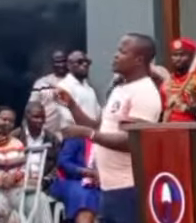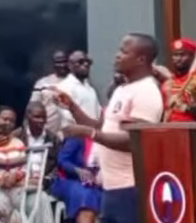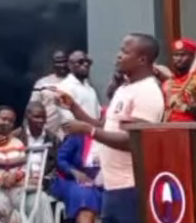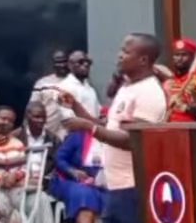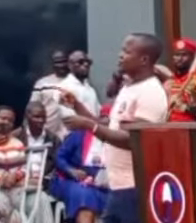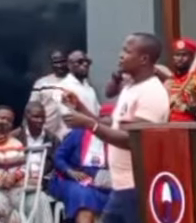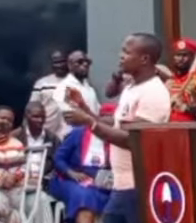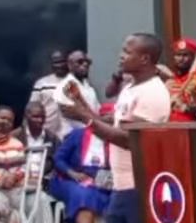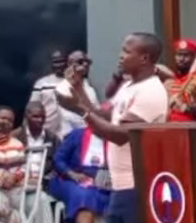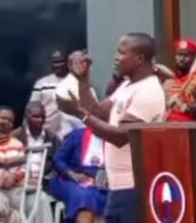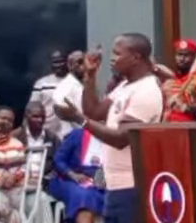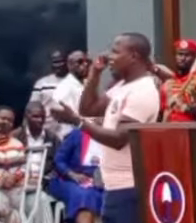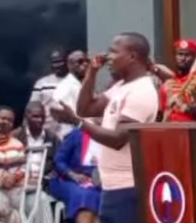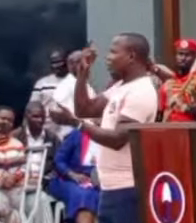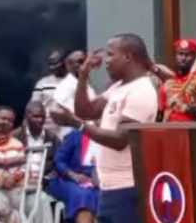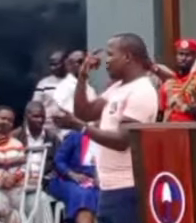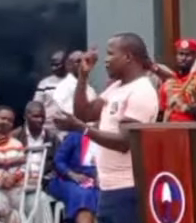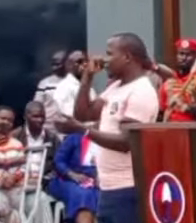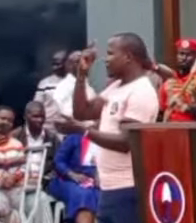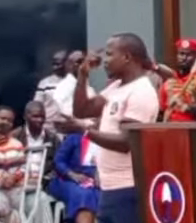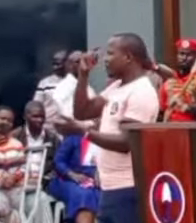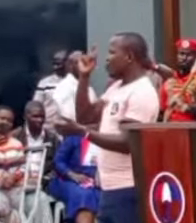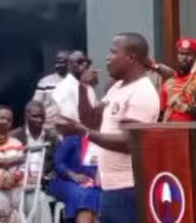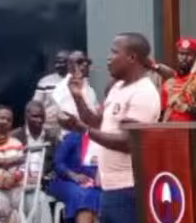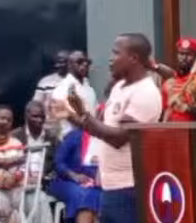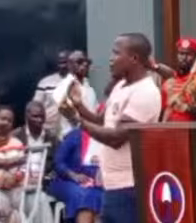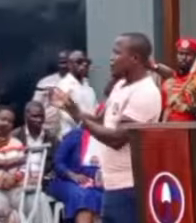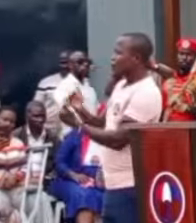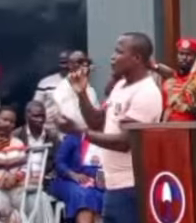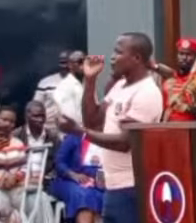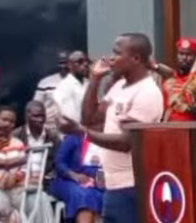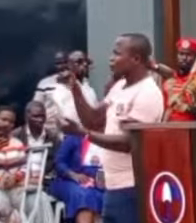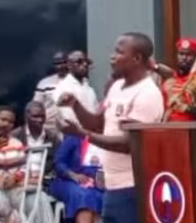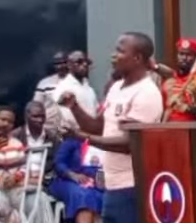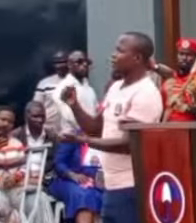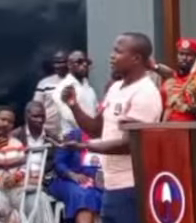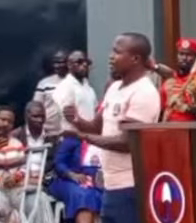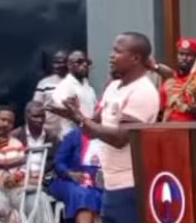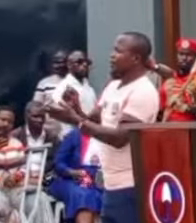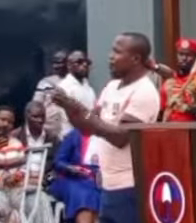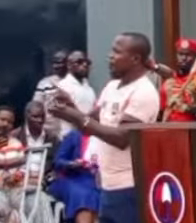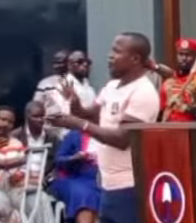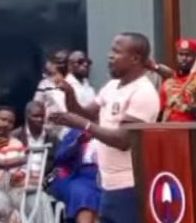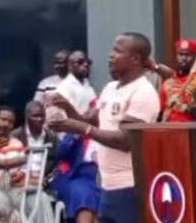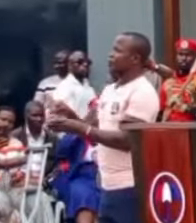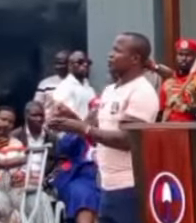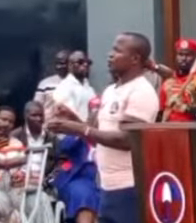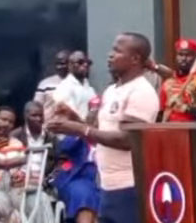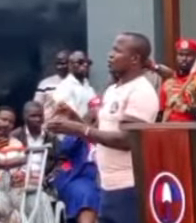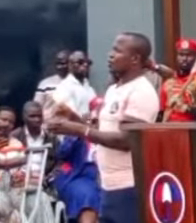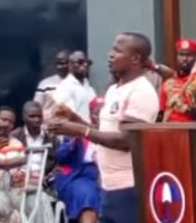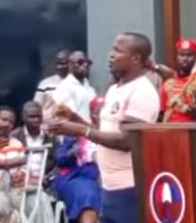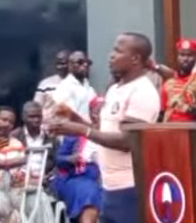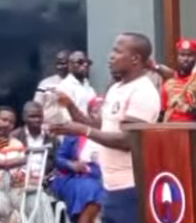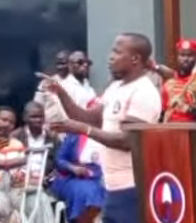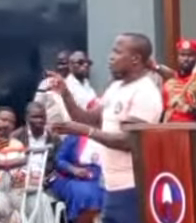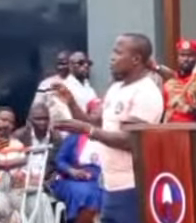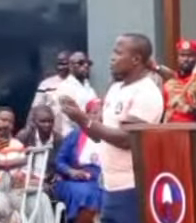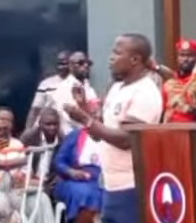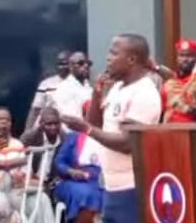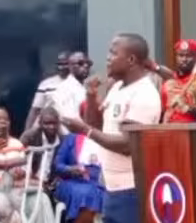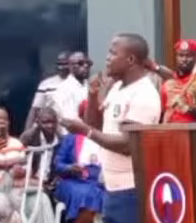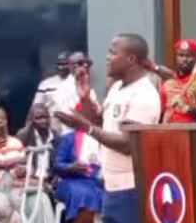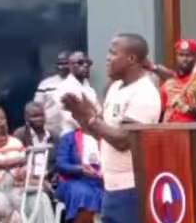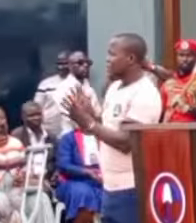ekyo gavumenti efa ku bantu erina okubanga ekizimbako esiira tosobola kuŋŋamba tozimbye ekizimbe basebo ne